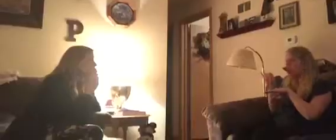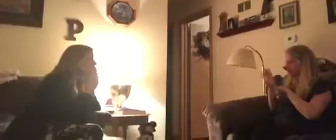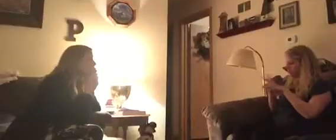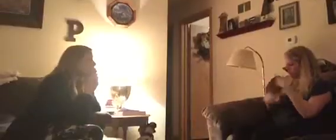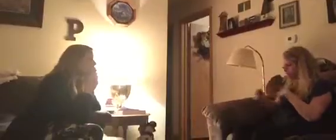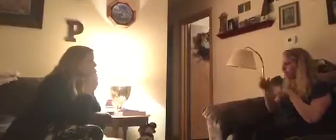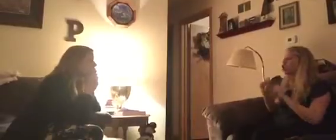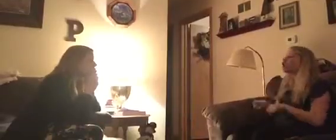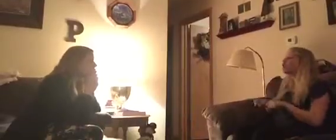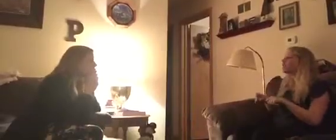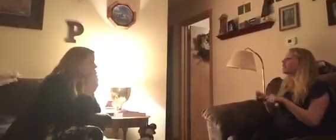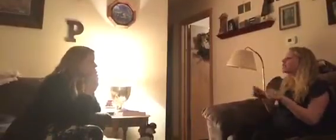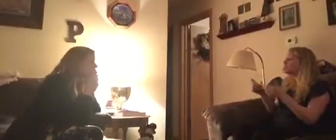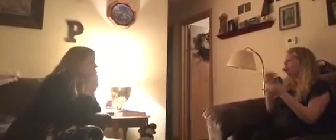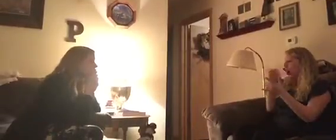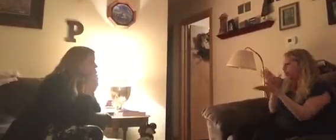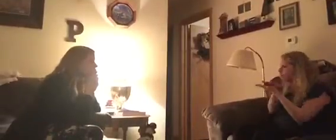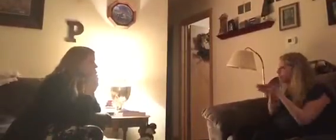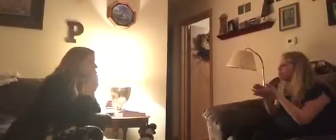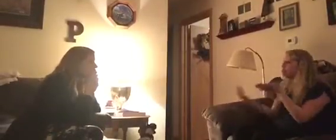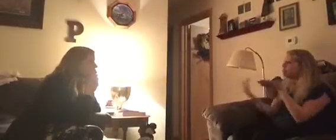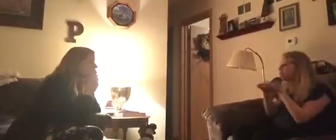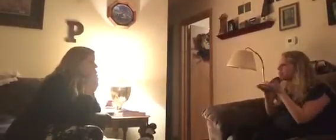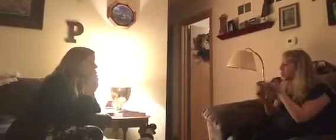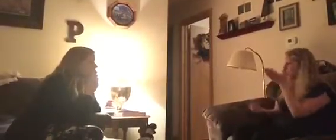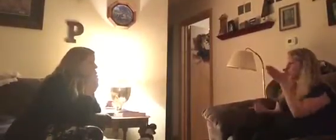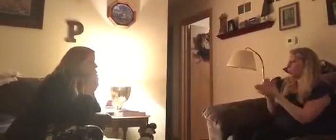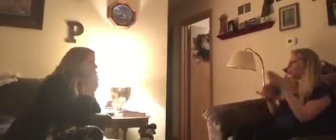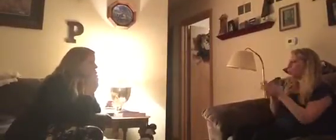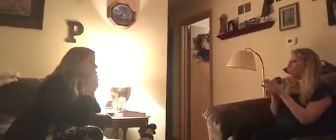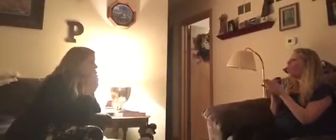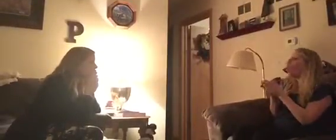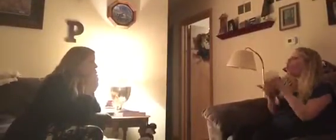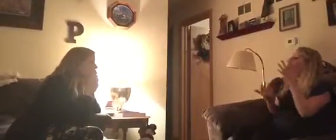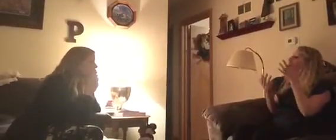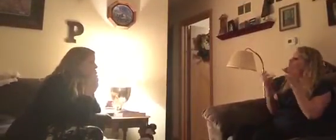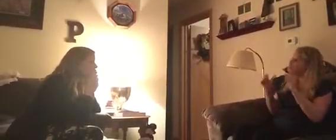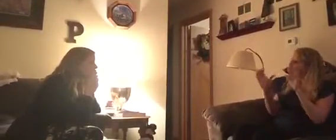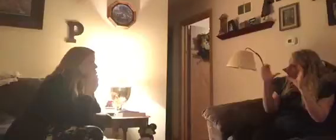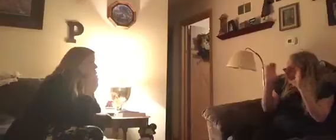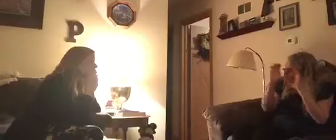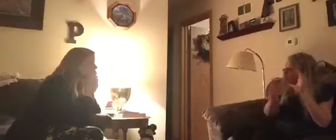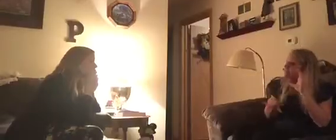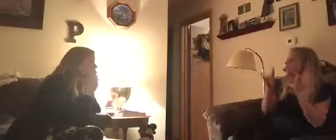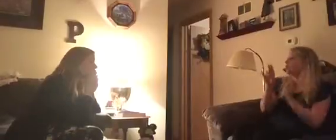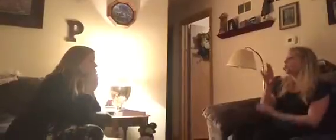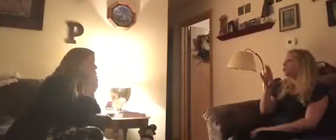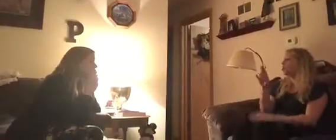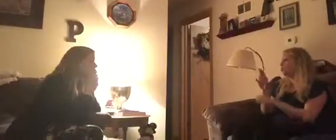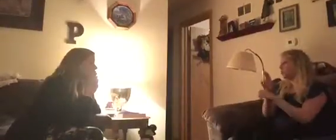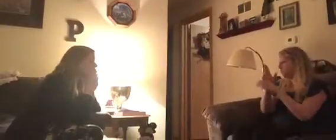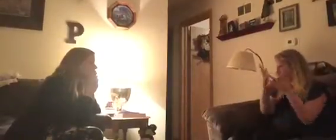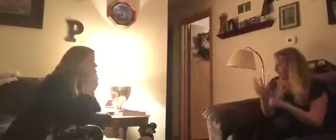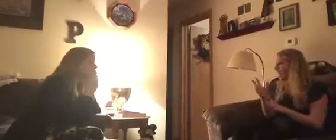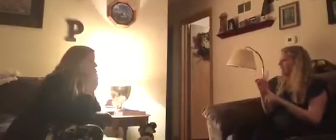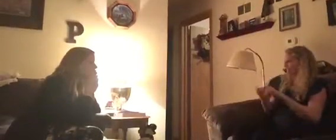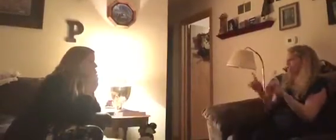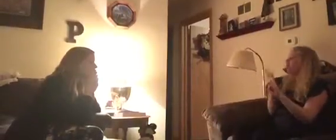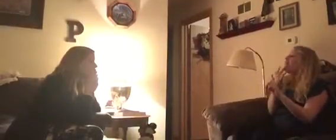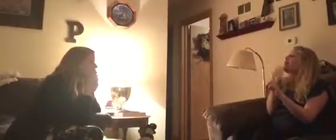we'll just replace those with new or a used part. If it's a different color, that used